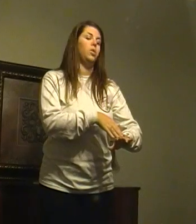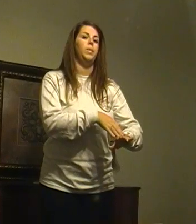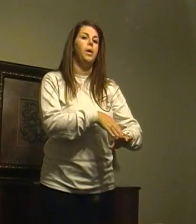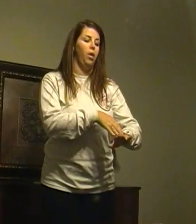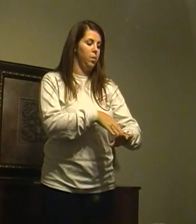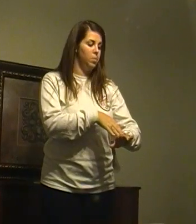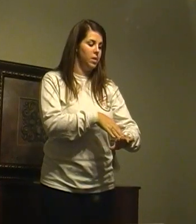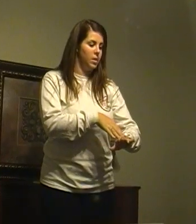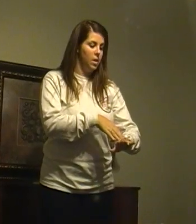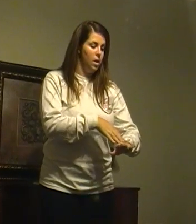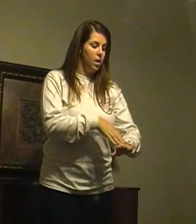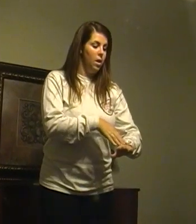3 groups.